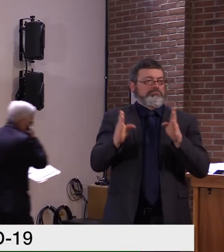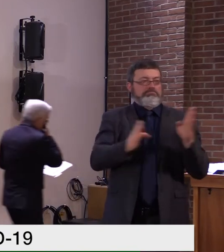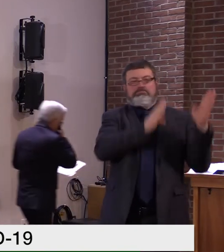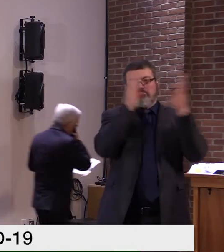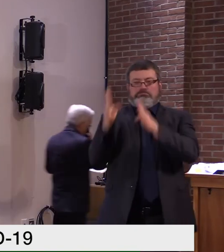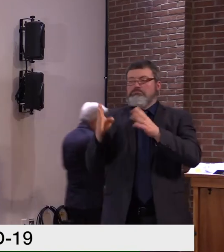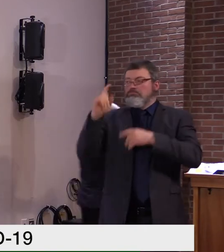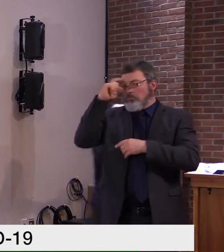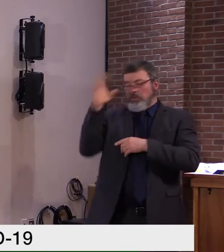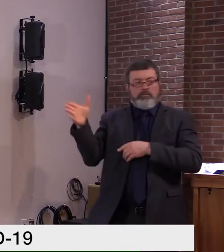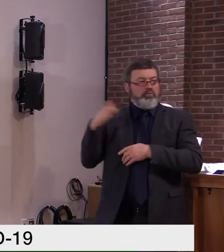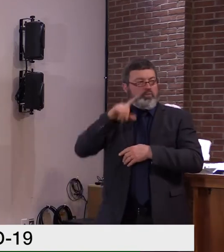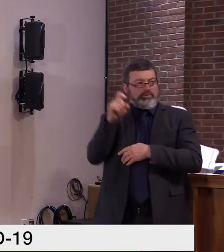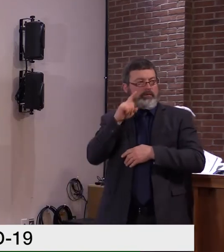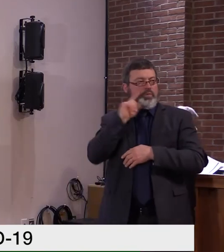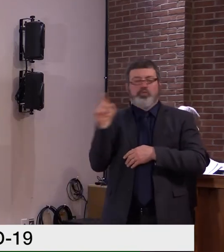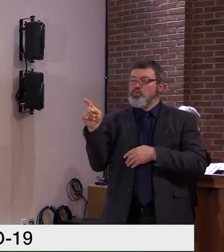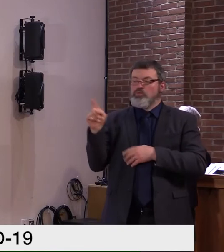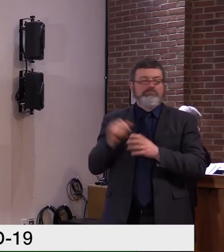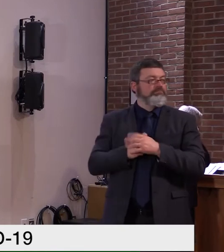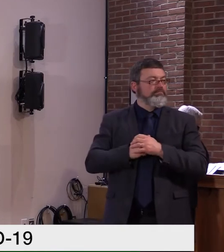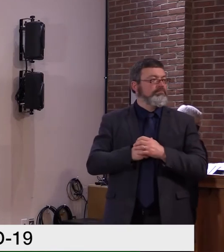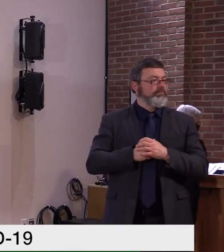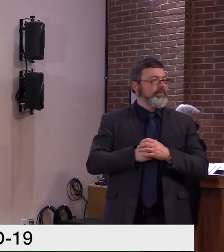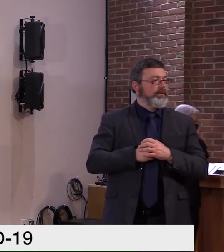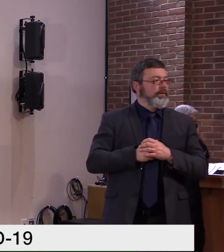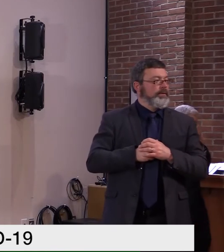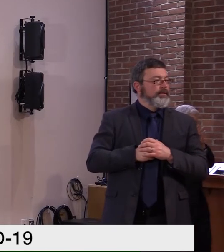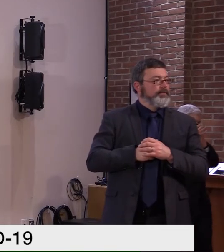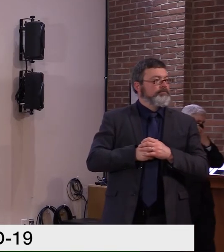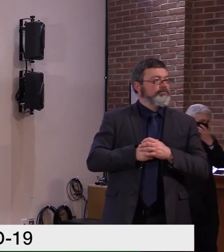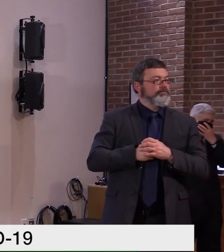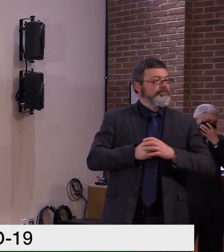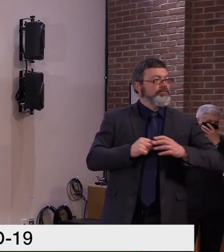Governor, the folks that died last week, I guess their ages were